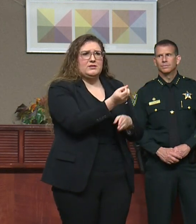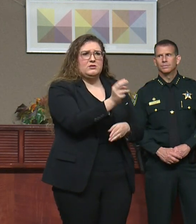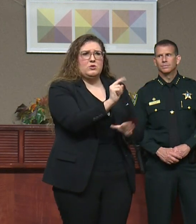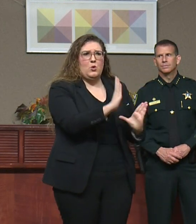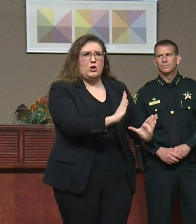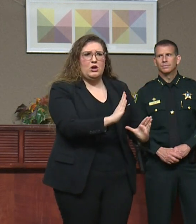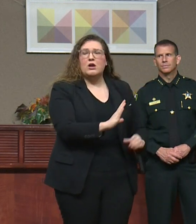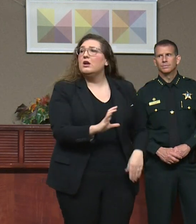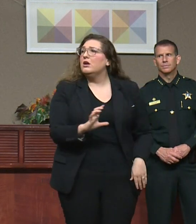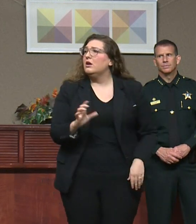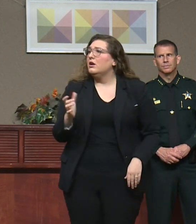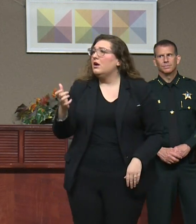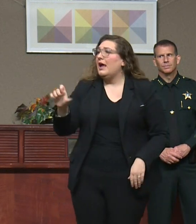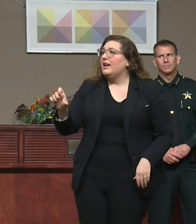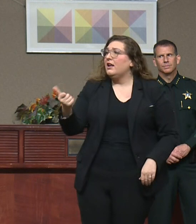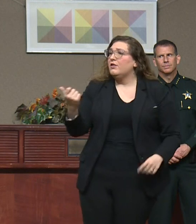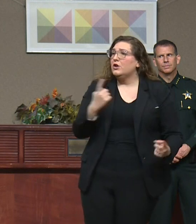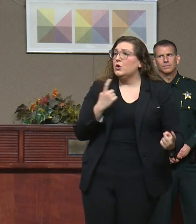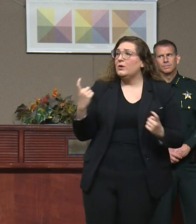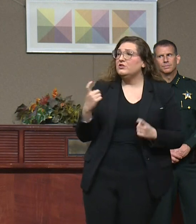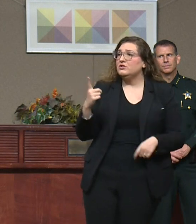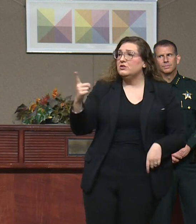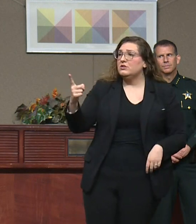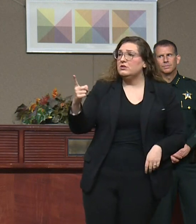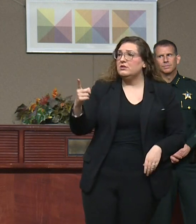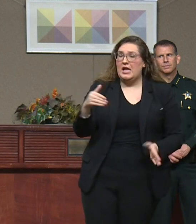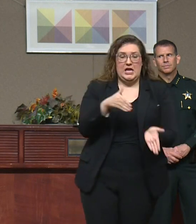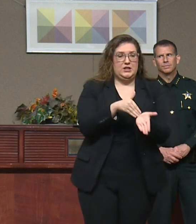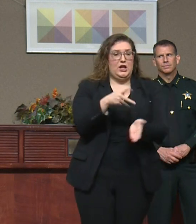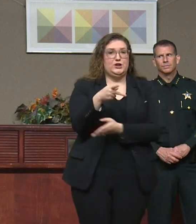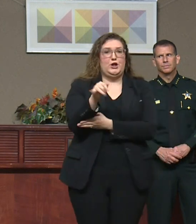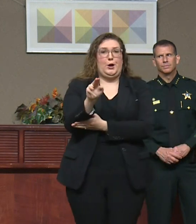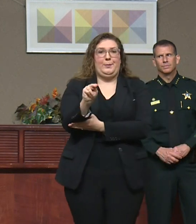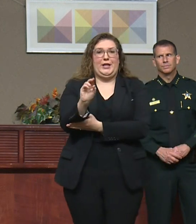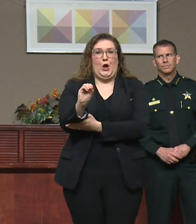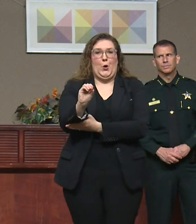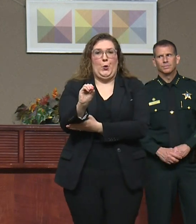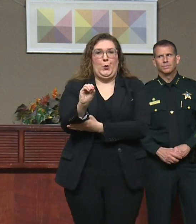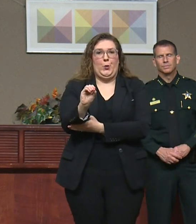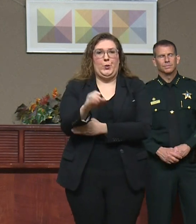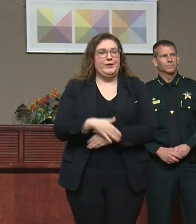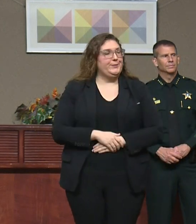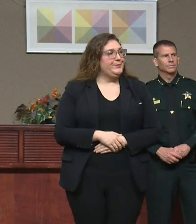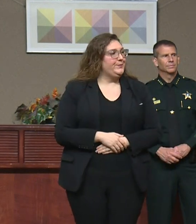Okay, other questions? This is for Dr. Pino. Dr. Pino?